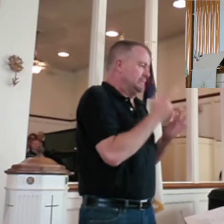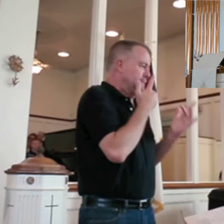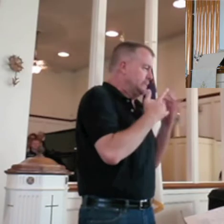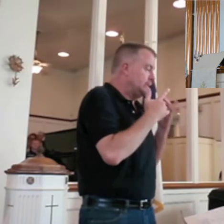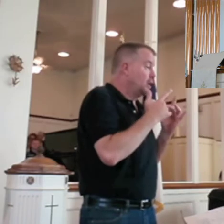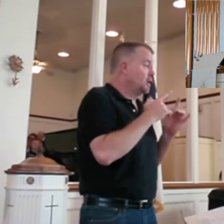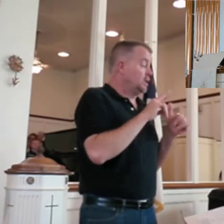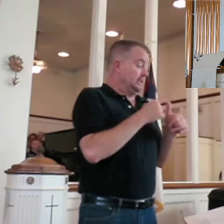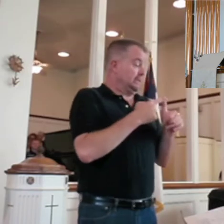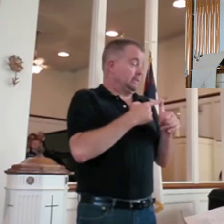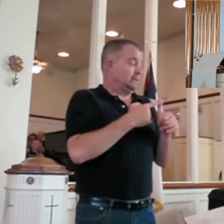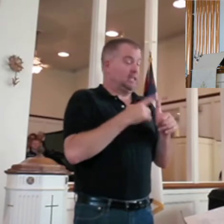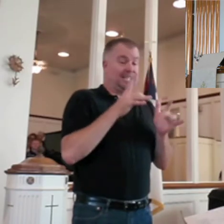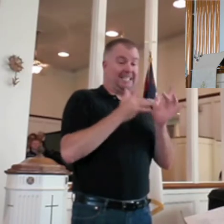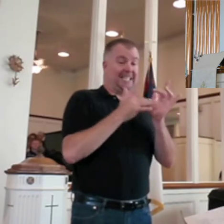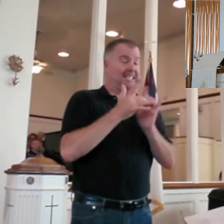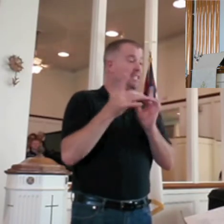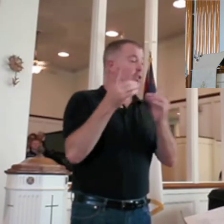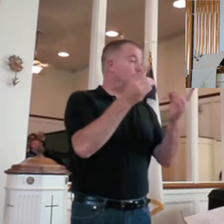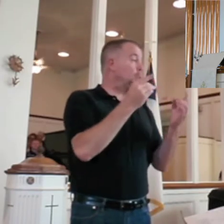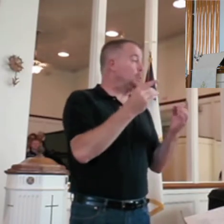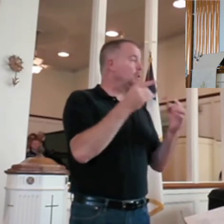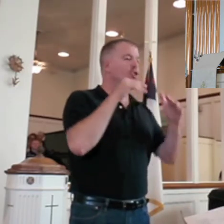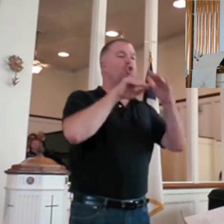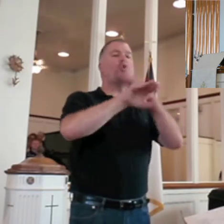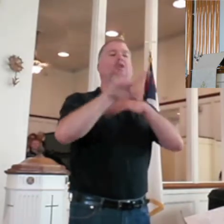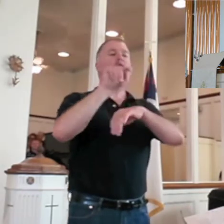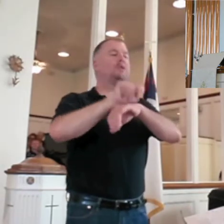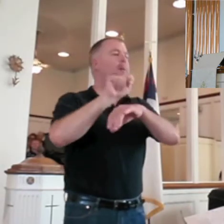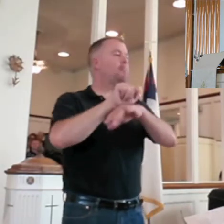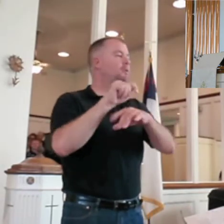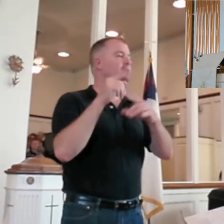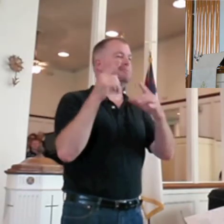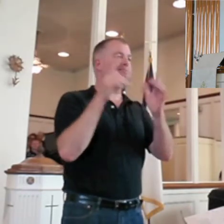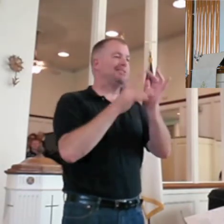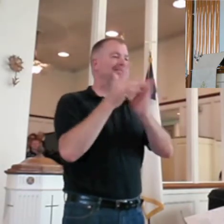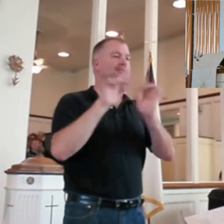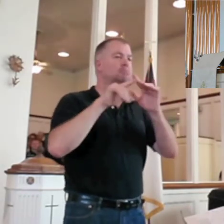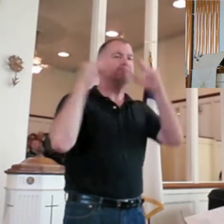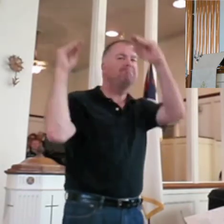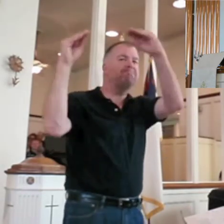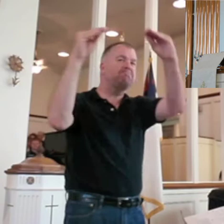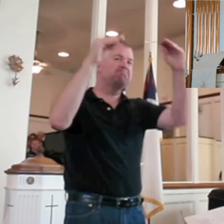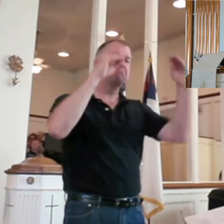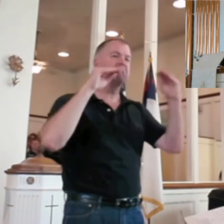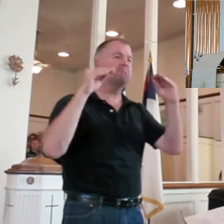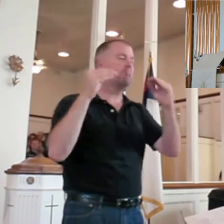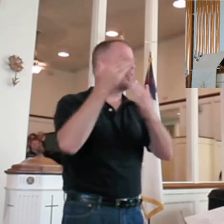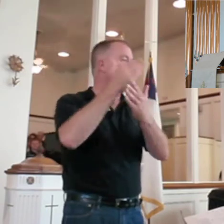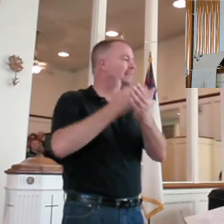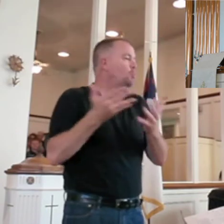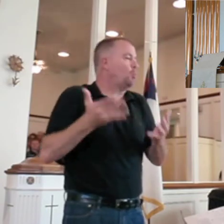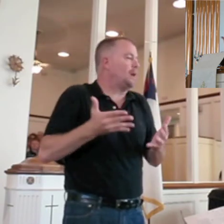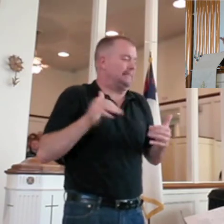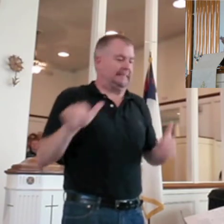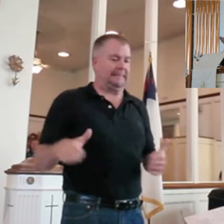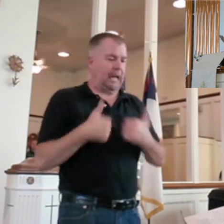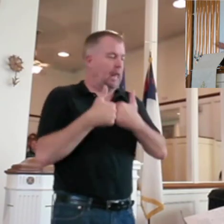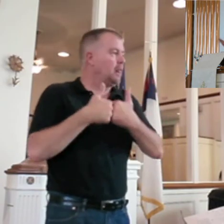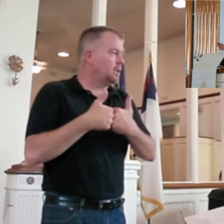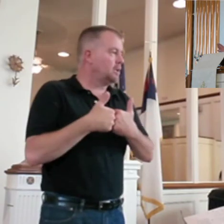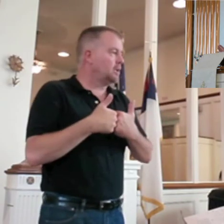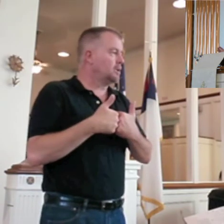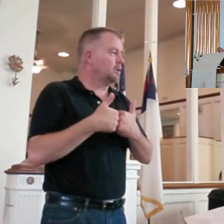thing he does, he goes into the temple, and he starts giving lessons in the temple, and the lessons